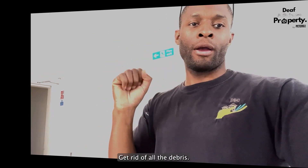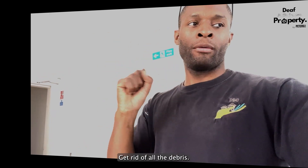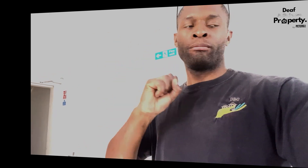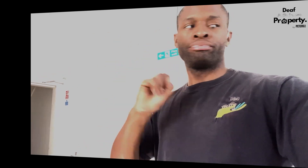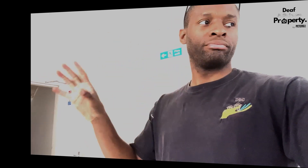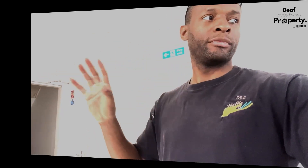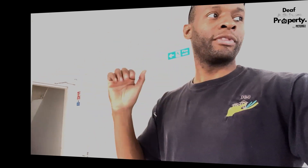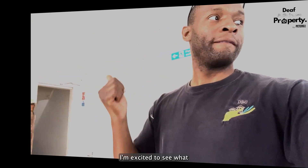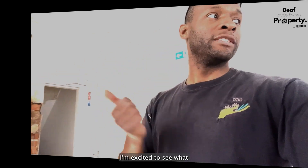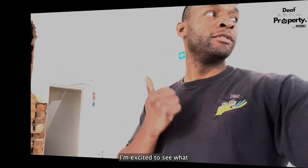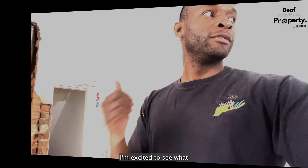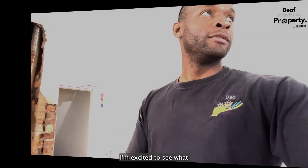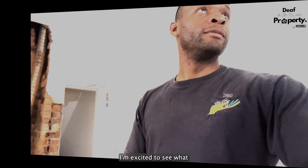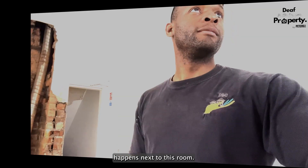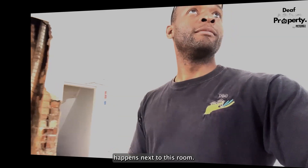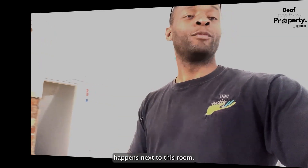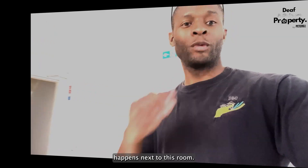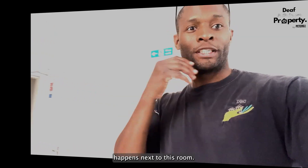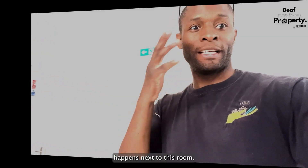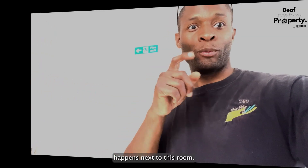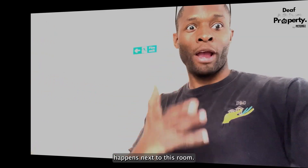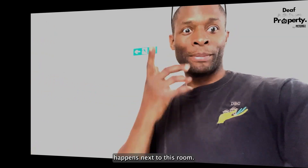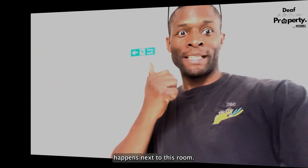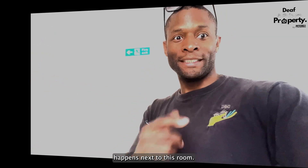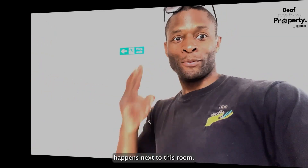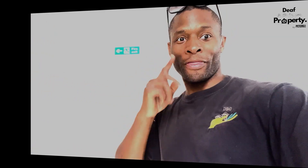the debris. I'm excited to see what happens next to this room.